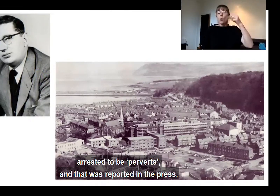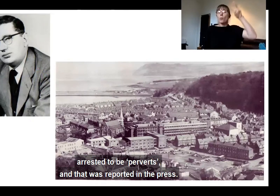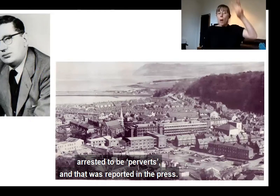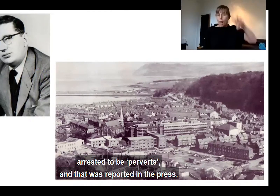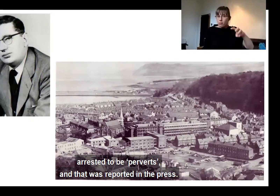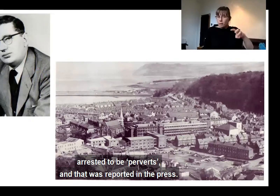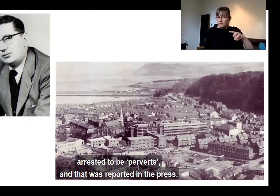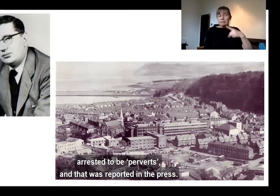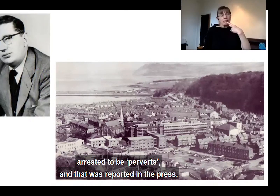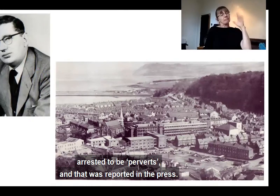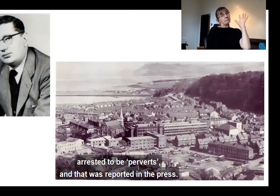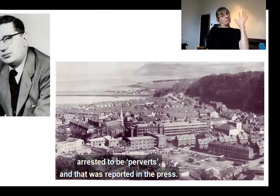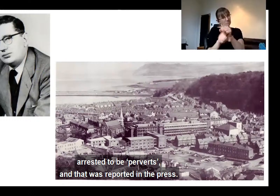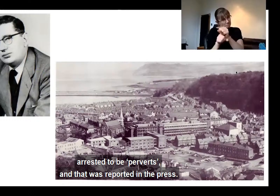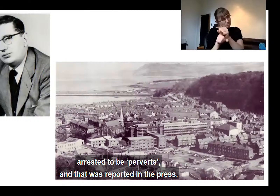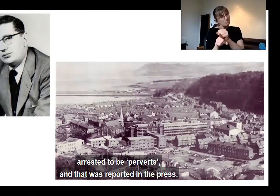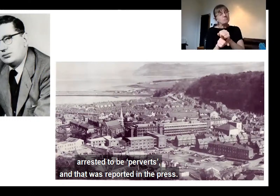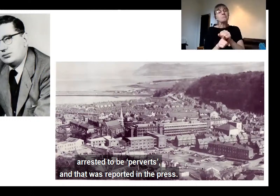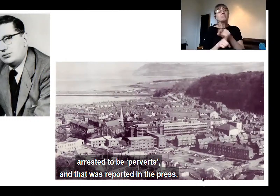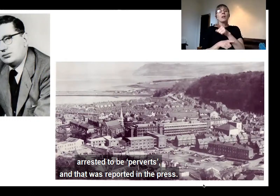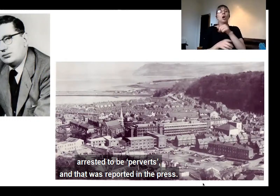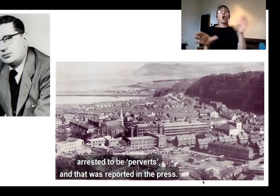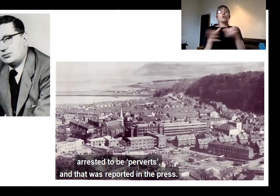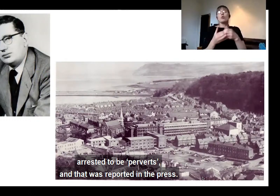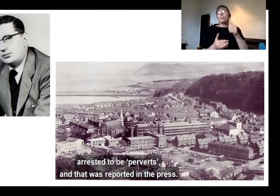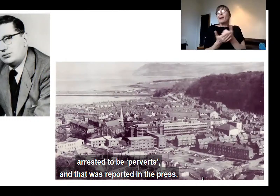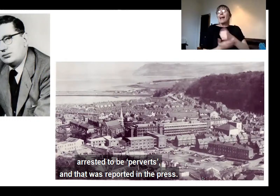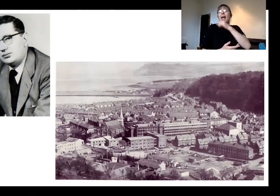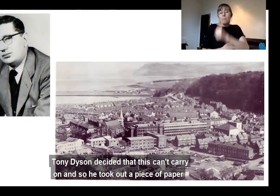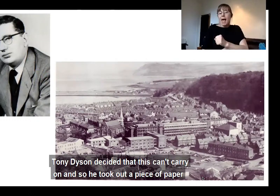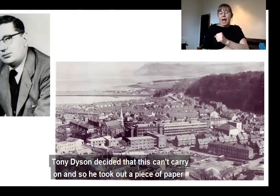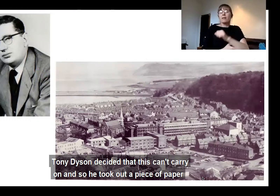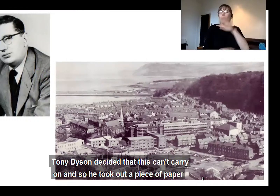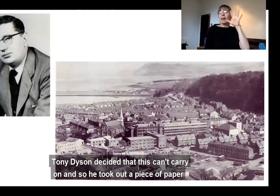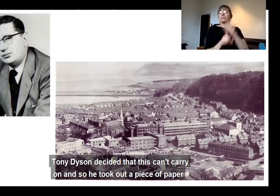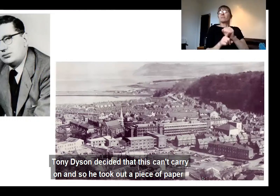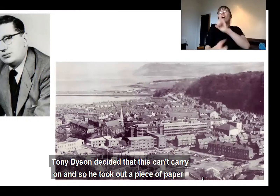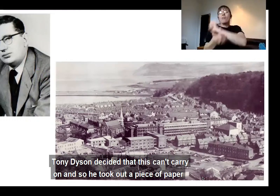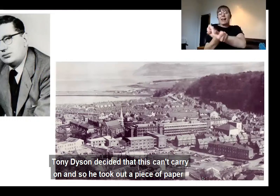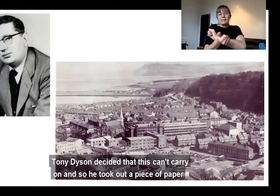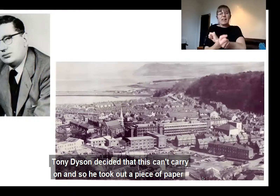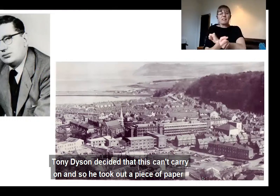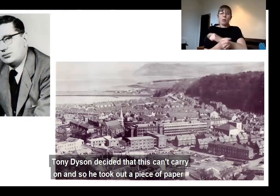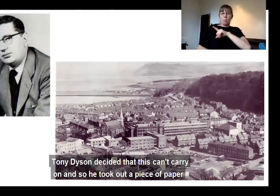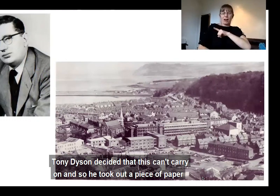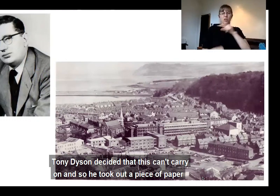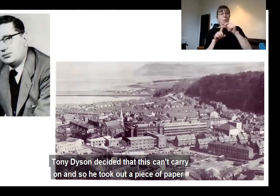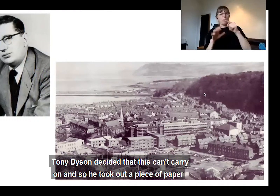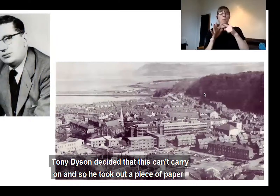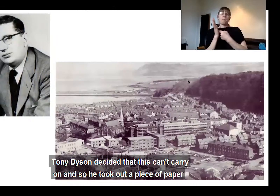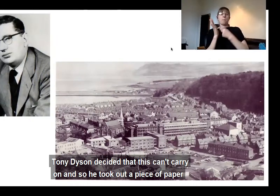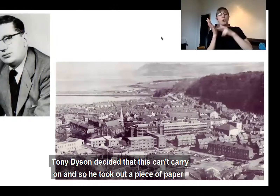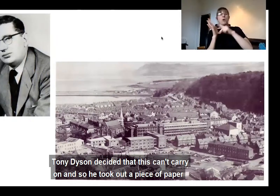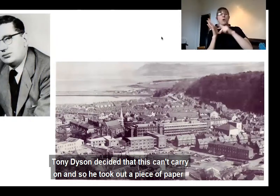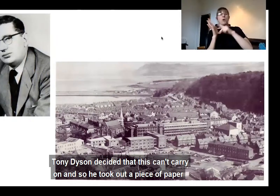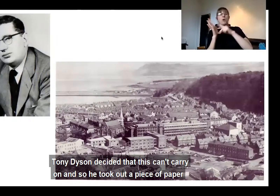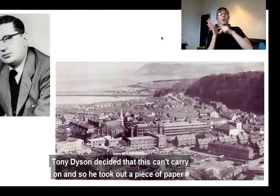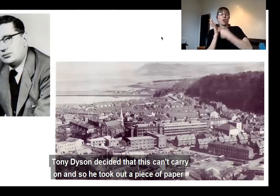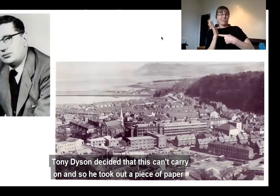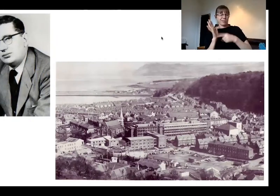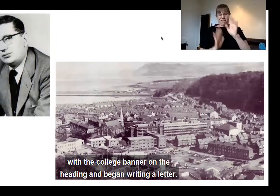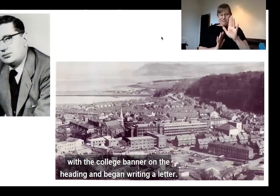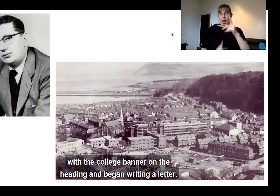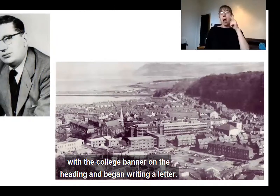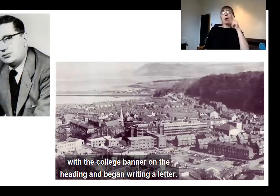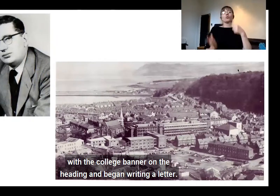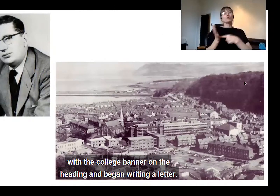who'd been arrested to be perverts. And that was reported in the press, and Tony Dyson decided that this can't carry on. And so he took out